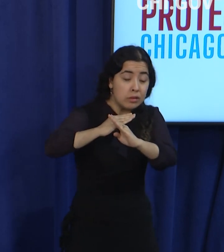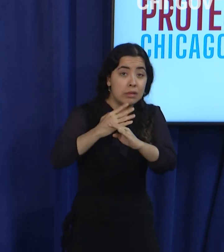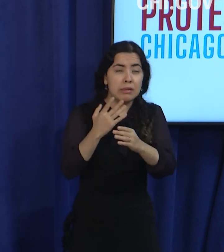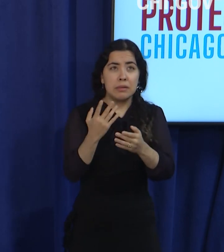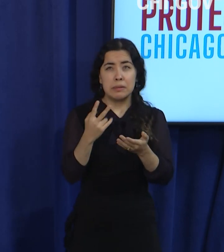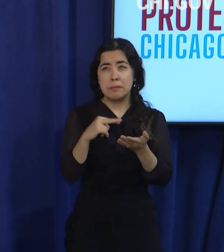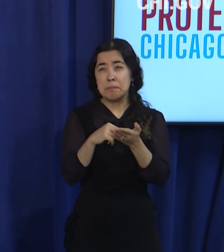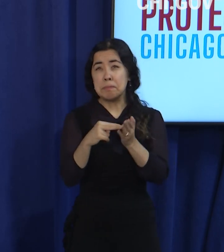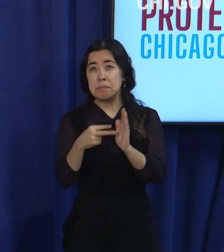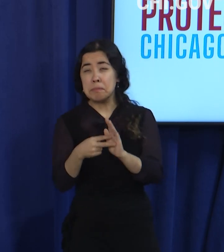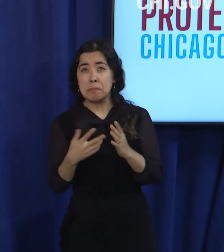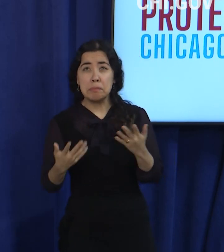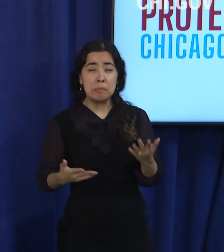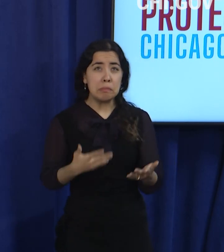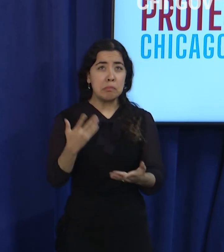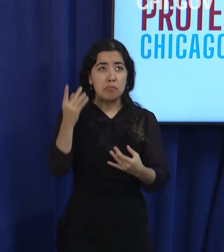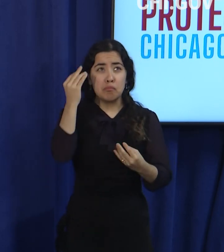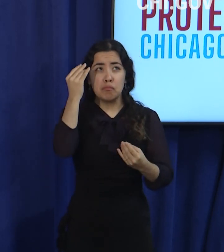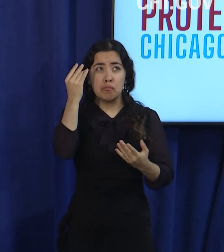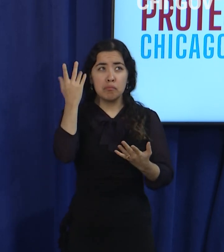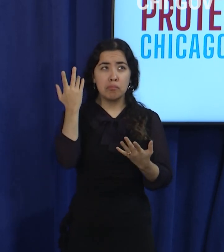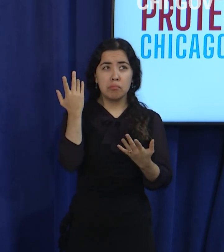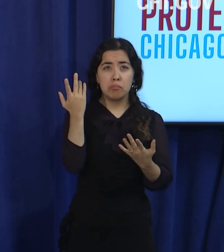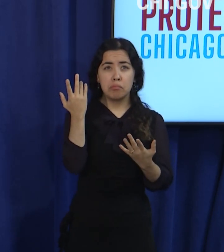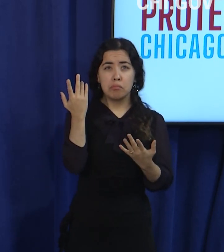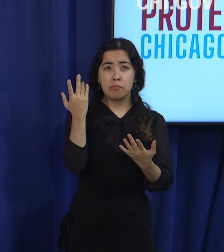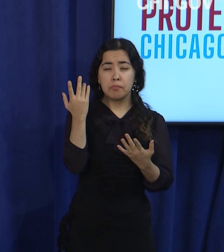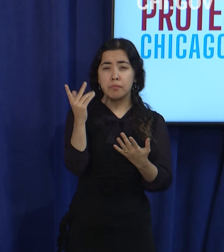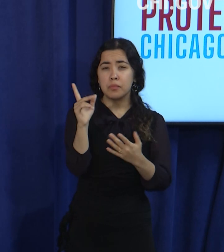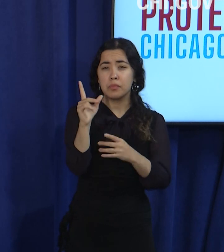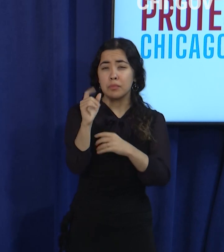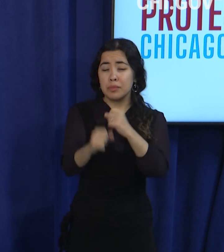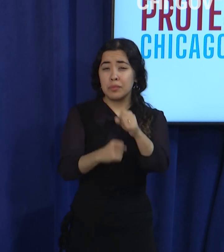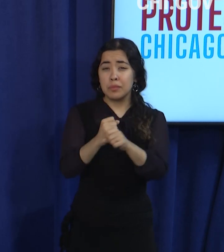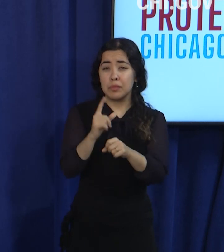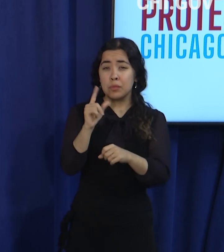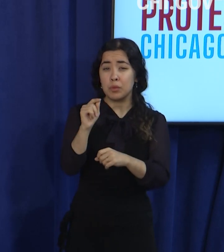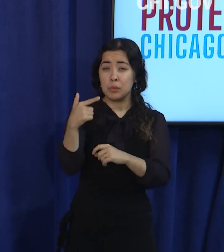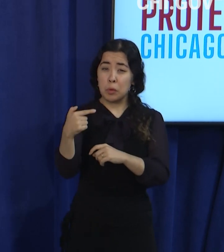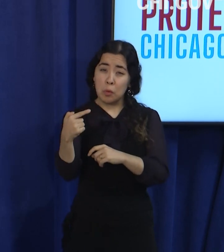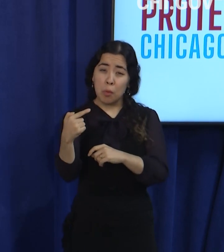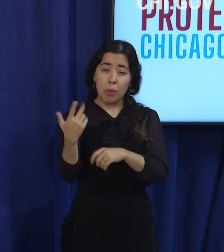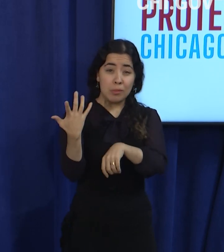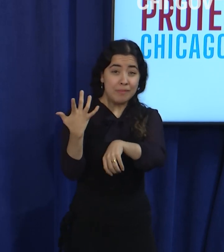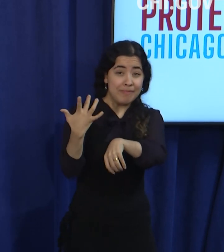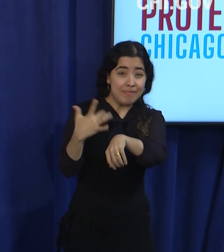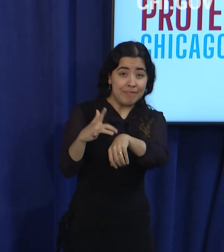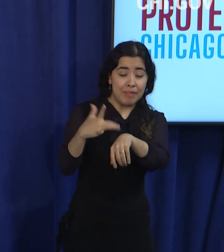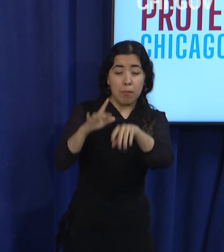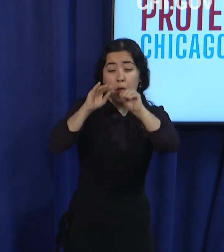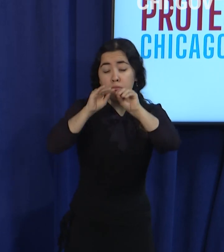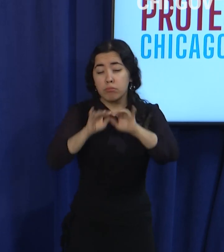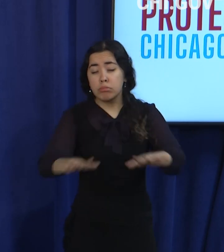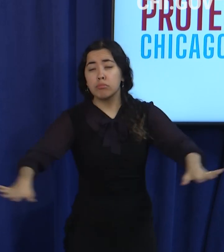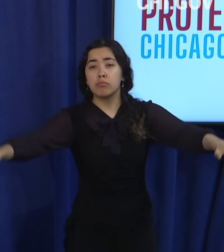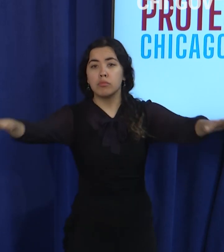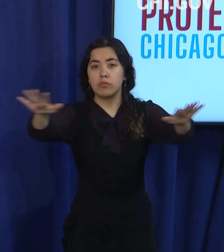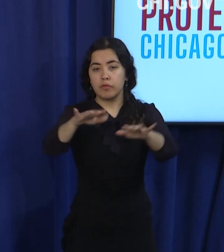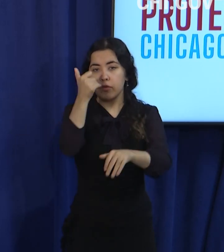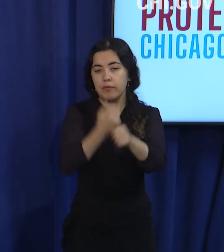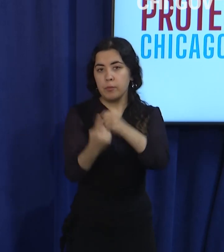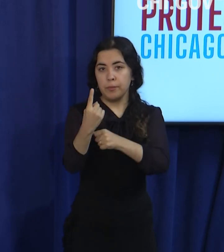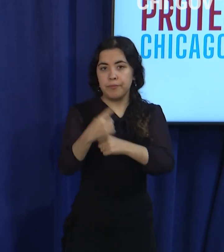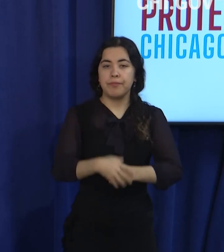mid to later 2021 before a vaccine is available on a large scale. So we've